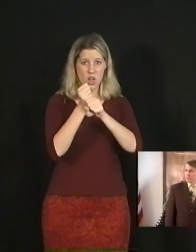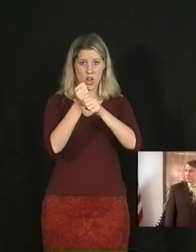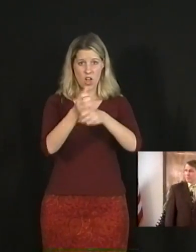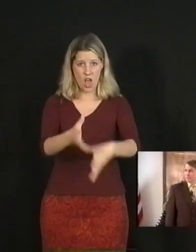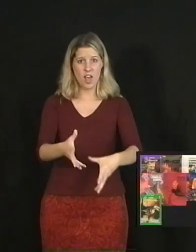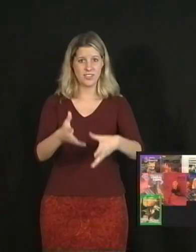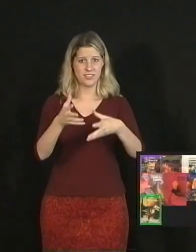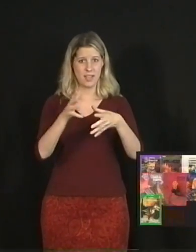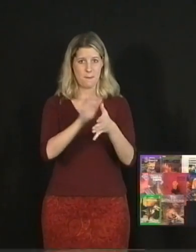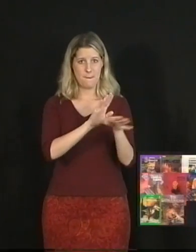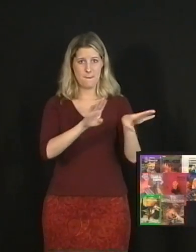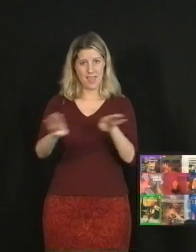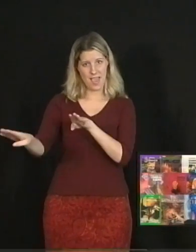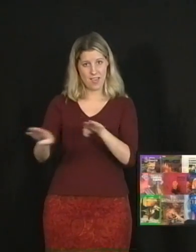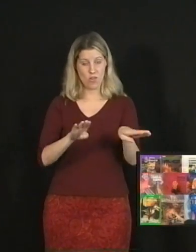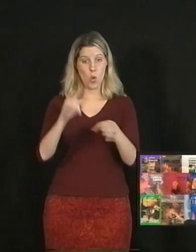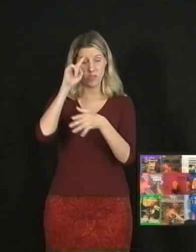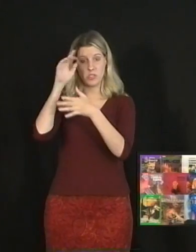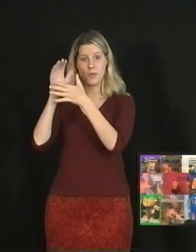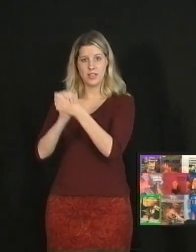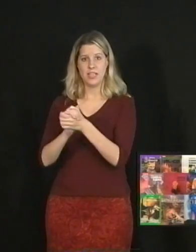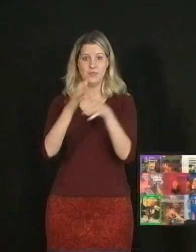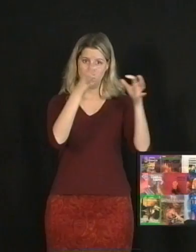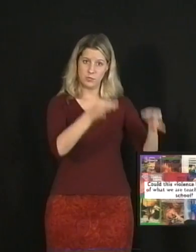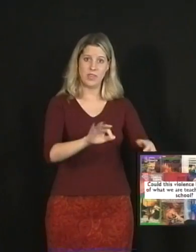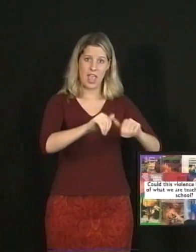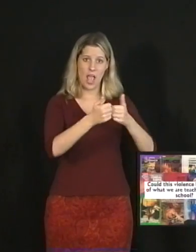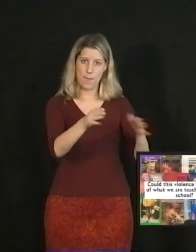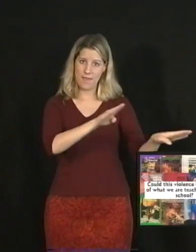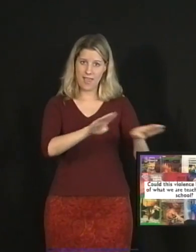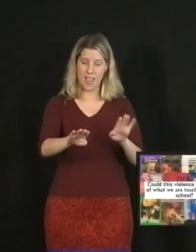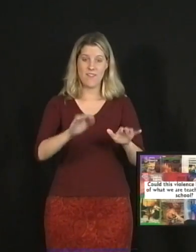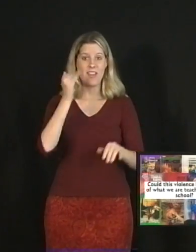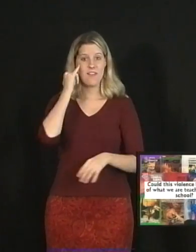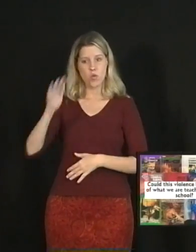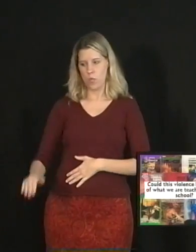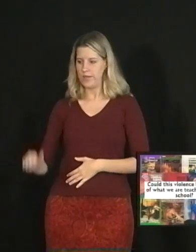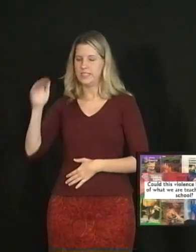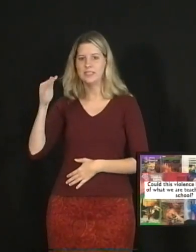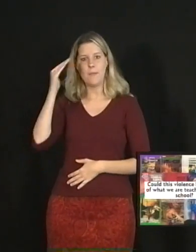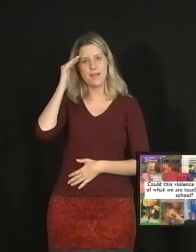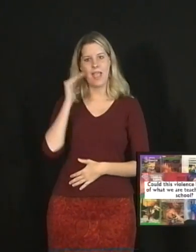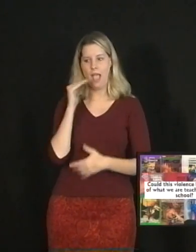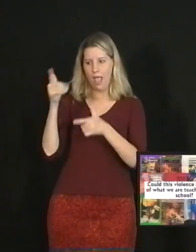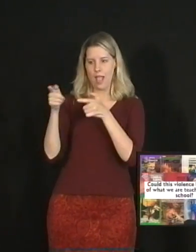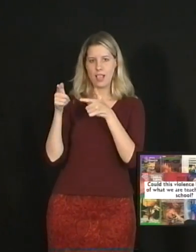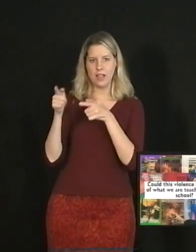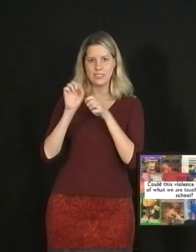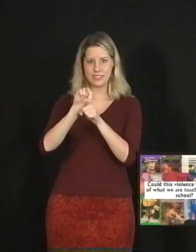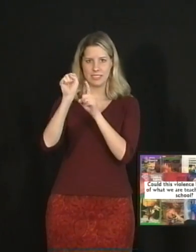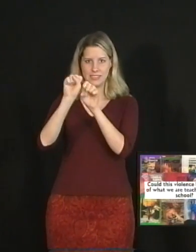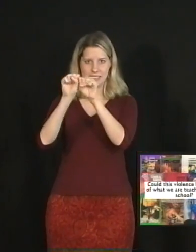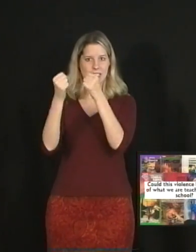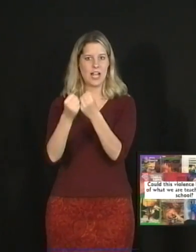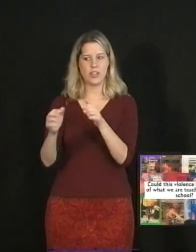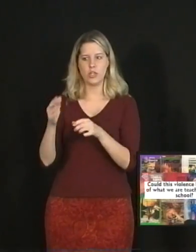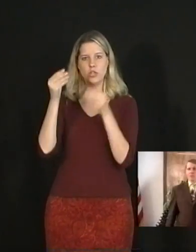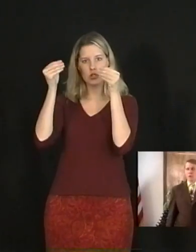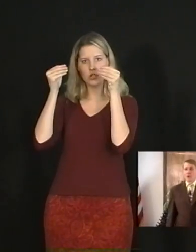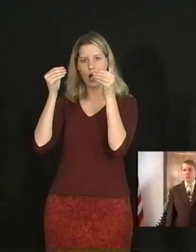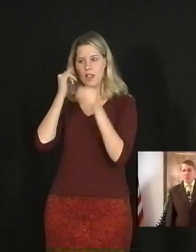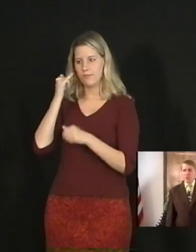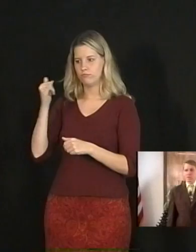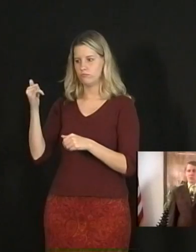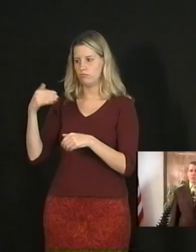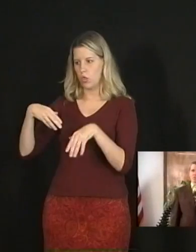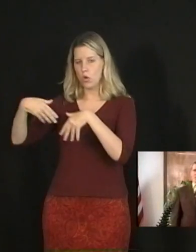causing this behavior? You know, what you believe determines how you behave. If you're raised up in a head-hunting society, and you're taught from the time you're a boy,